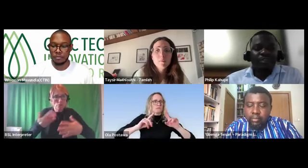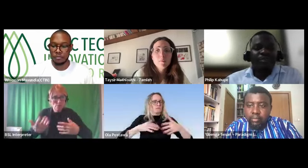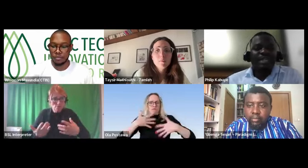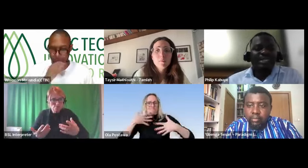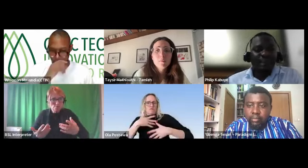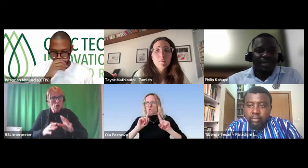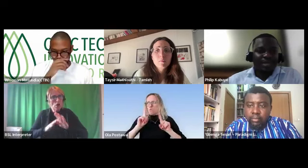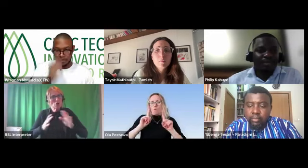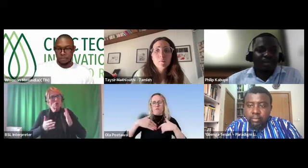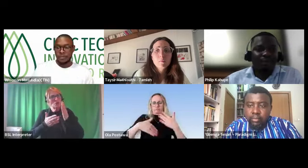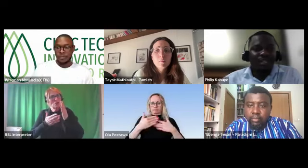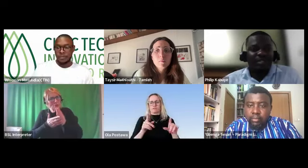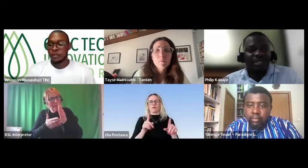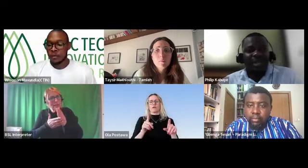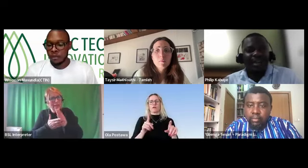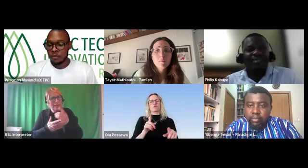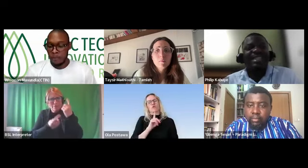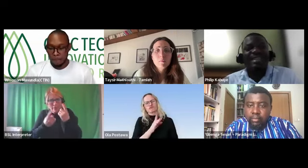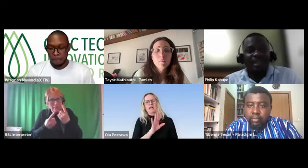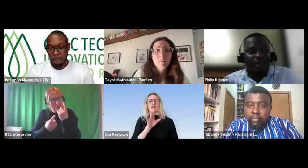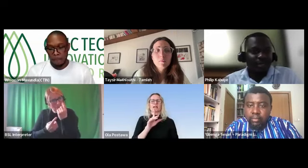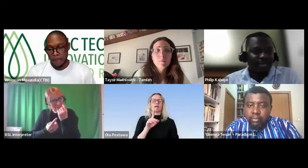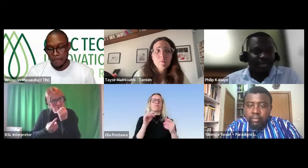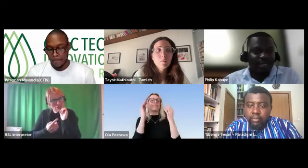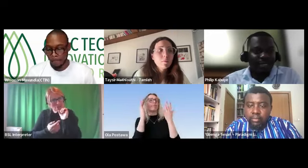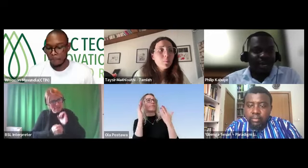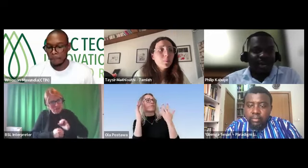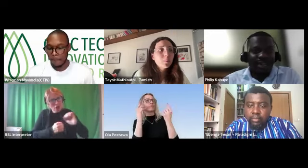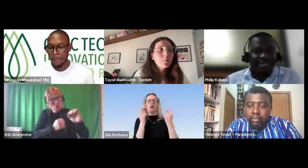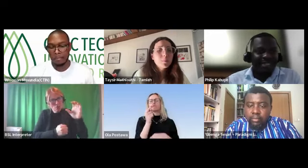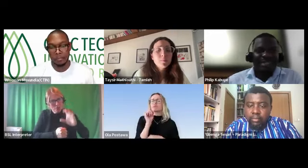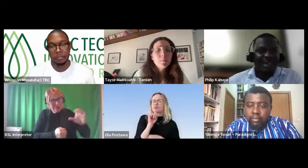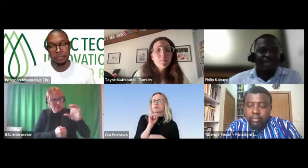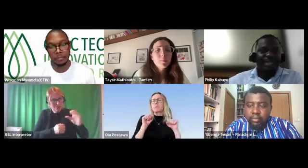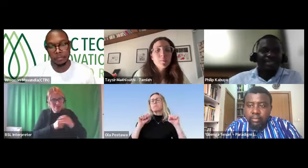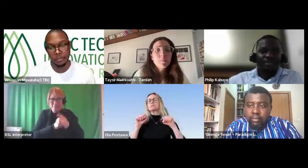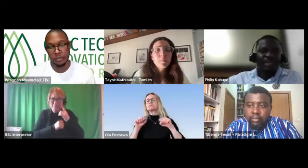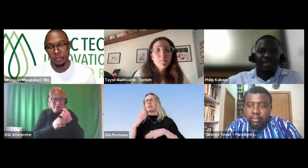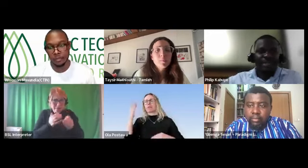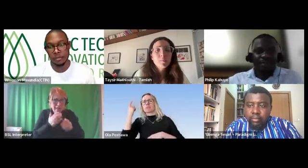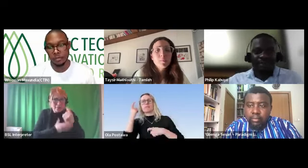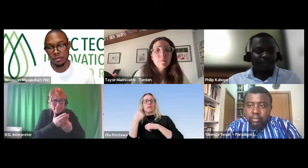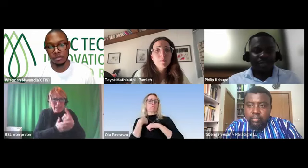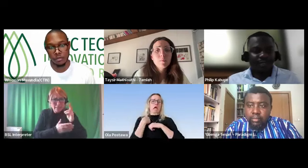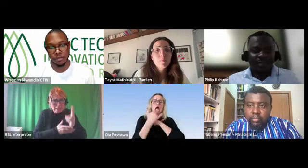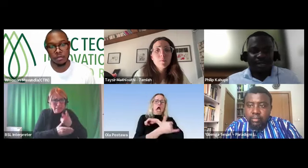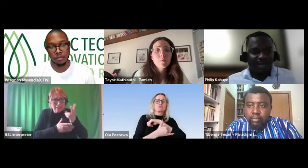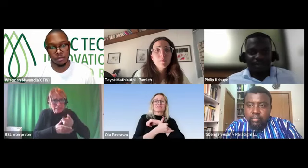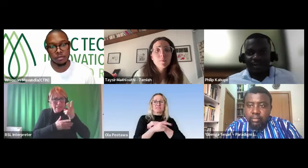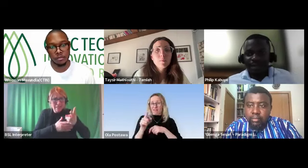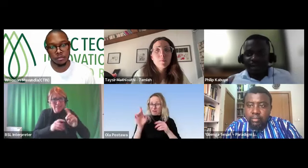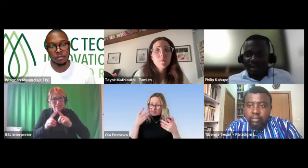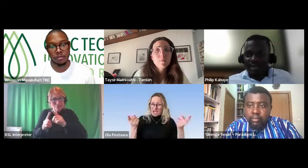and they are not really tapping into the potentials that they have within their own countries. I see this happening in so many